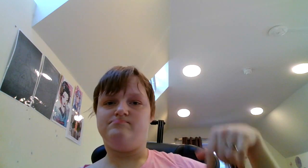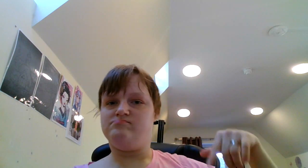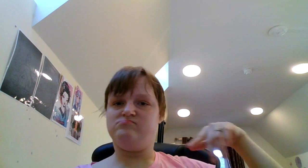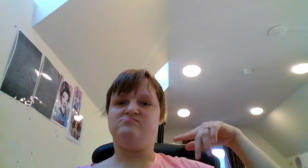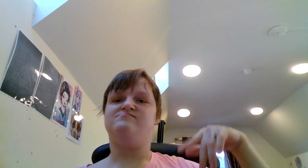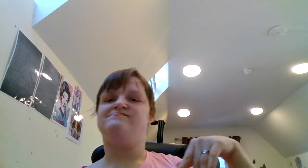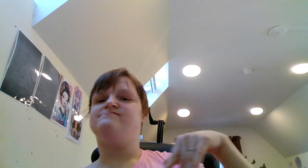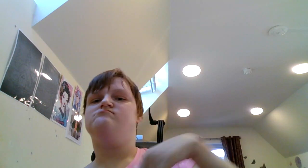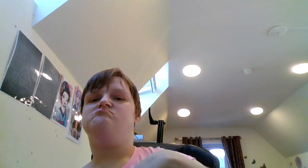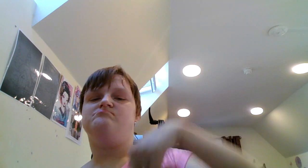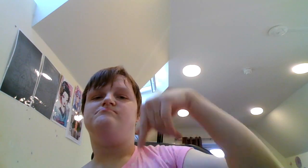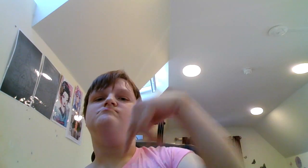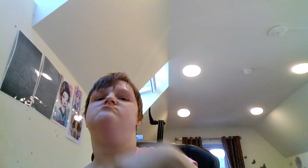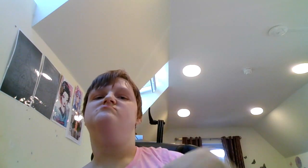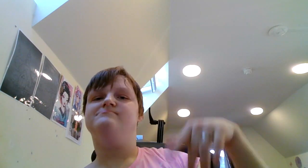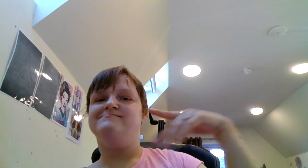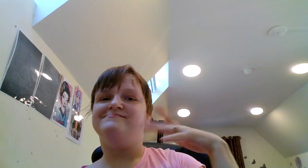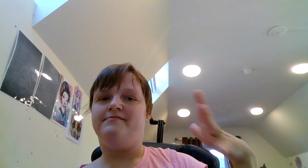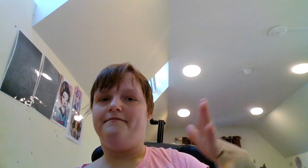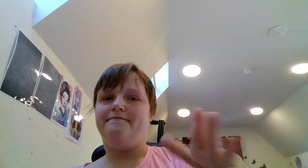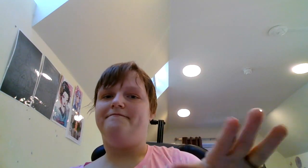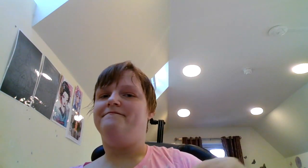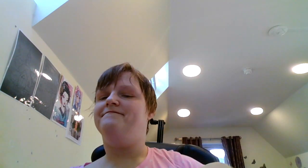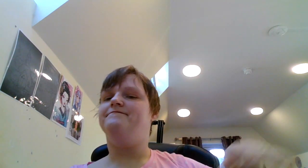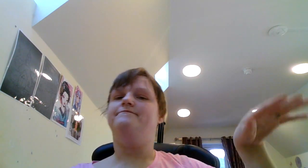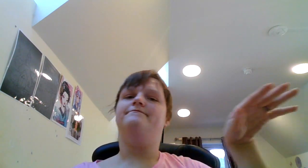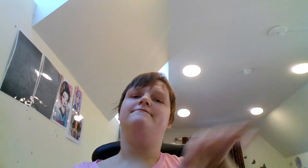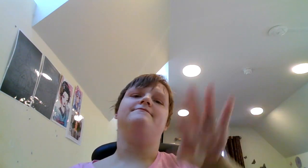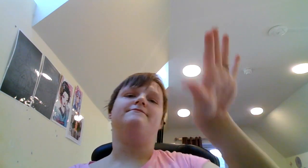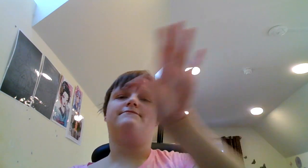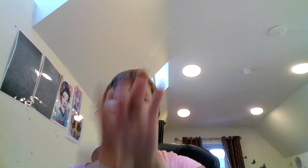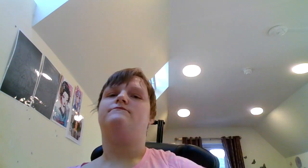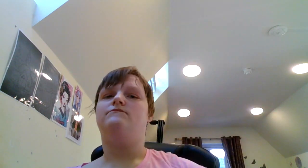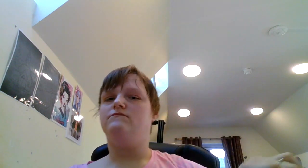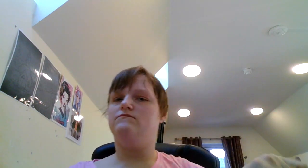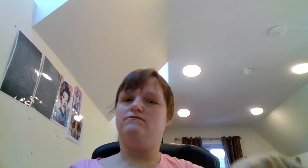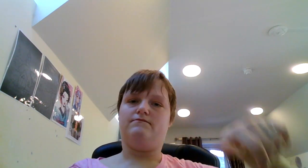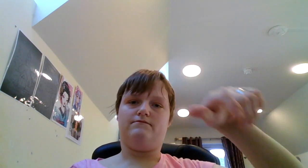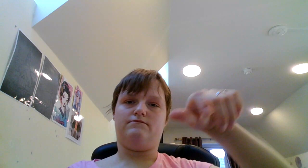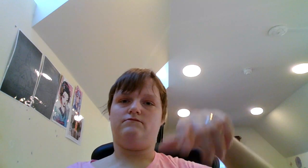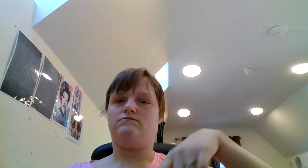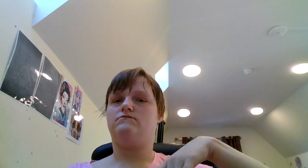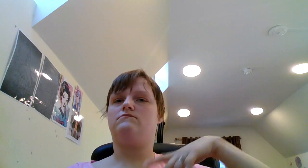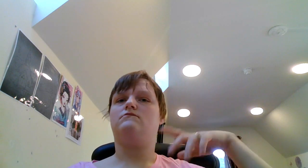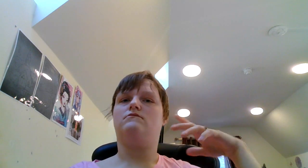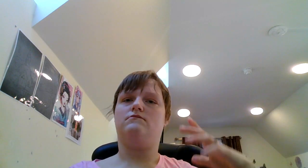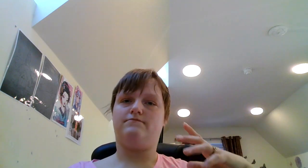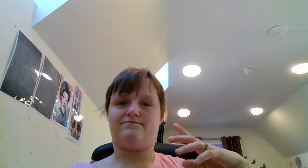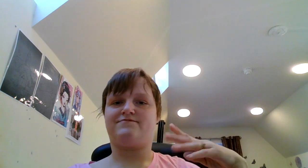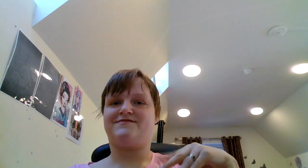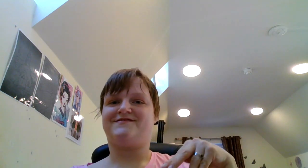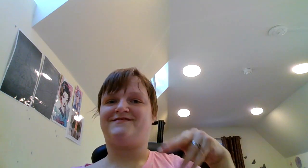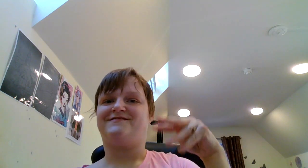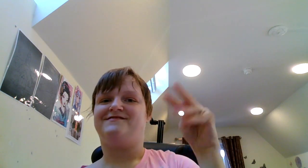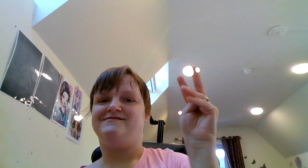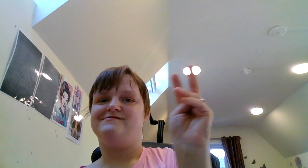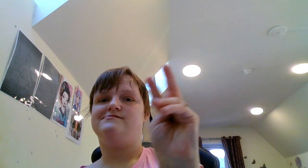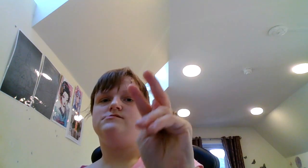the UK, helping to reduce amputations. And we're putting type 2 diabetes into